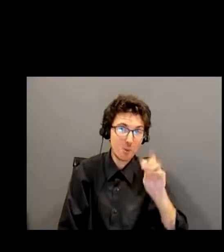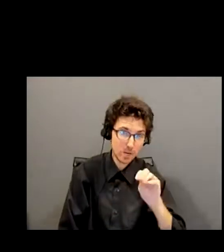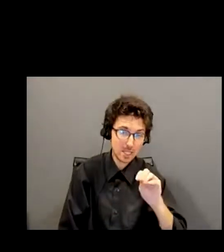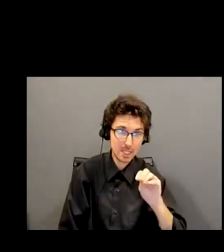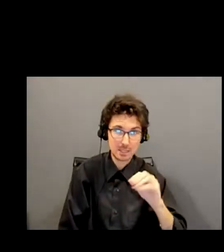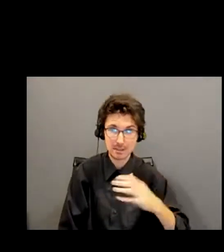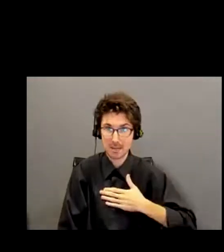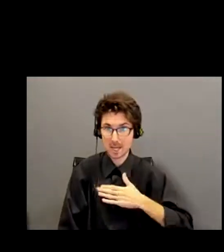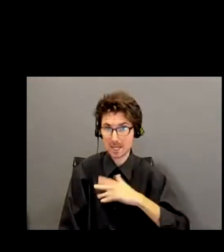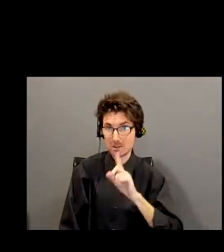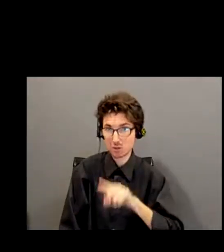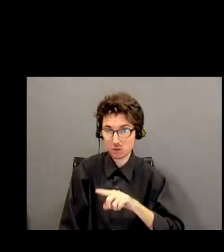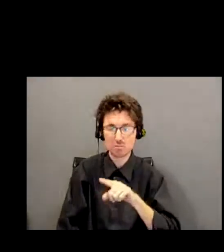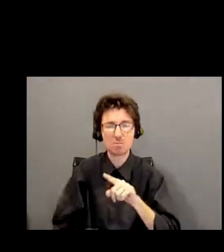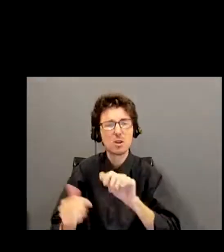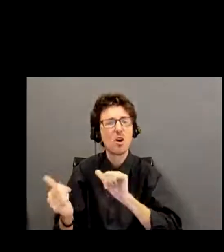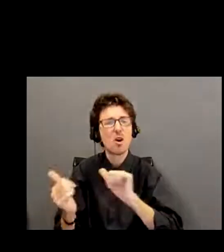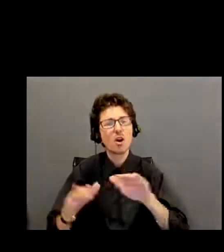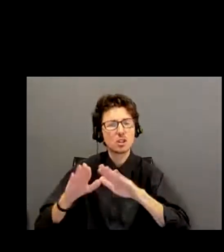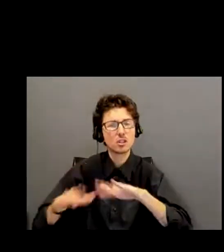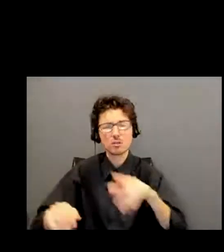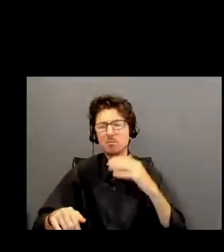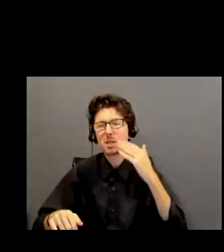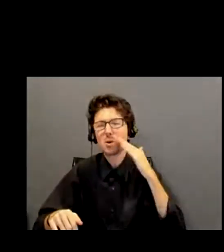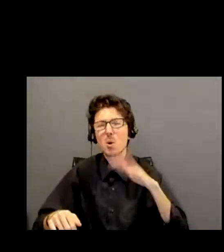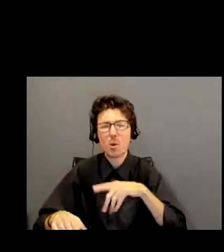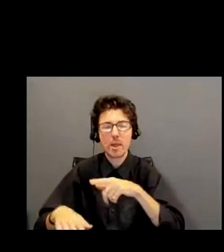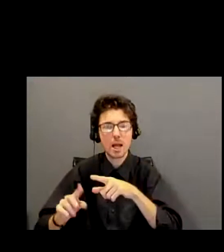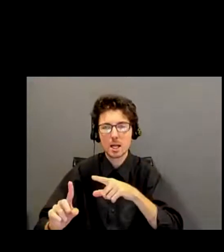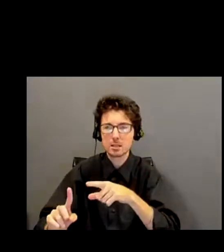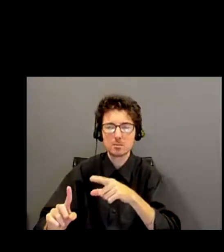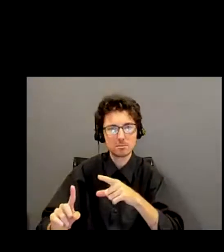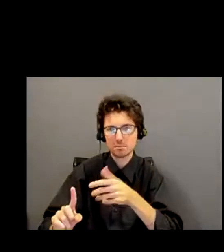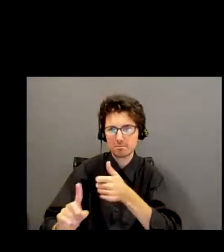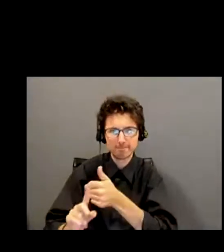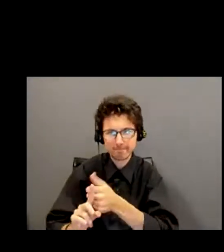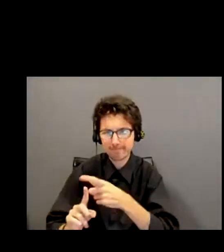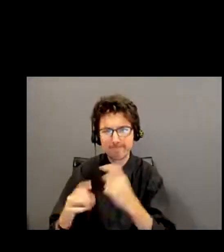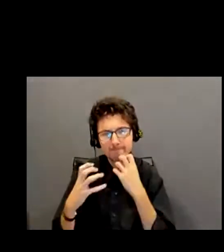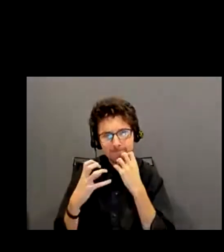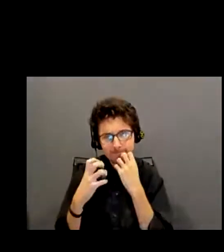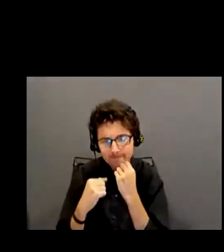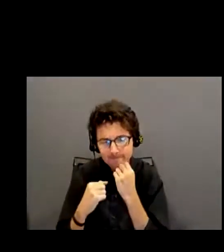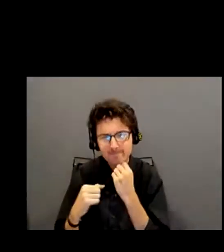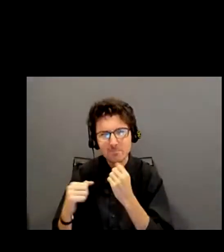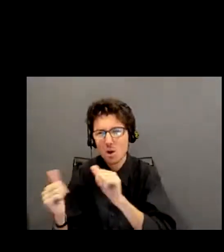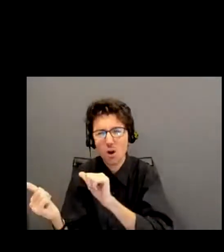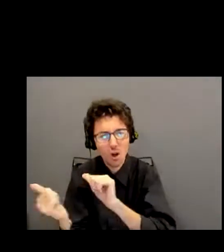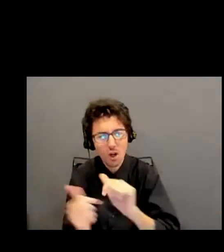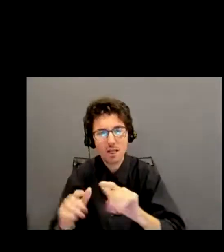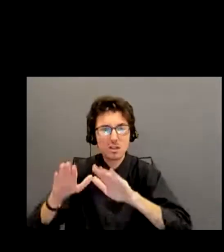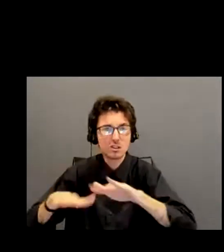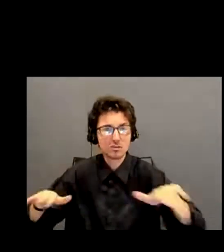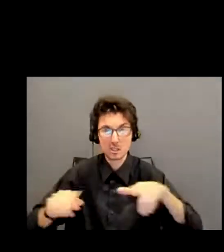feel that he or she is a wonder, treasure, something that the world cannot exist